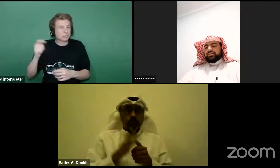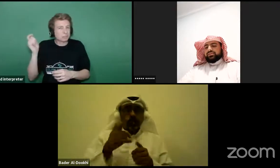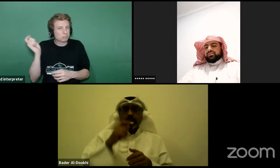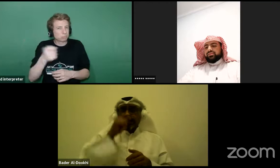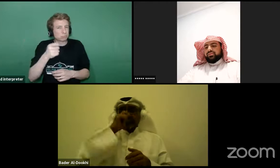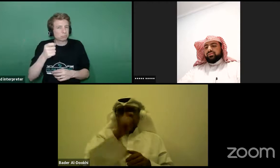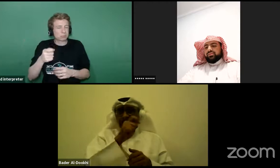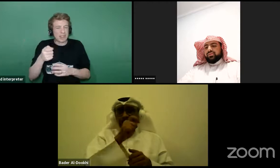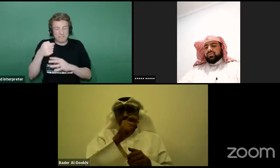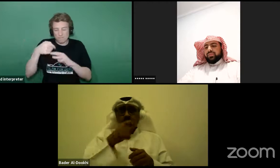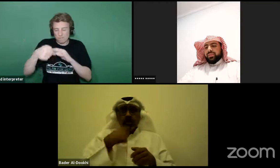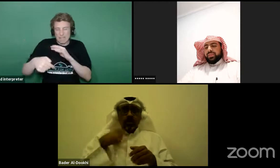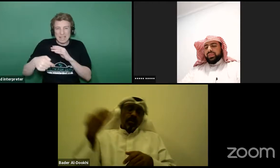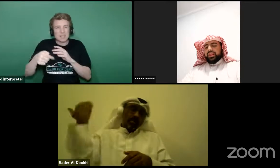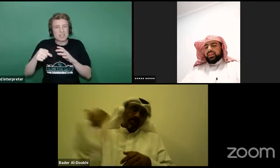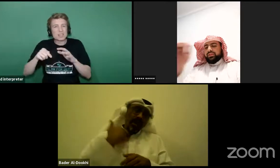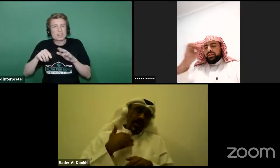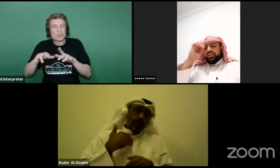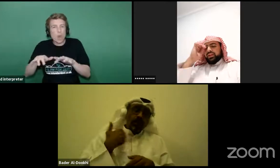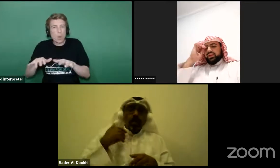their fingers and toes.